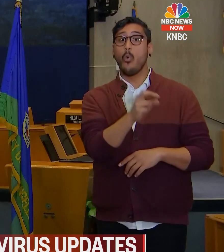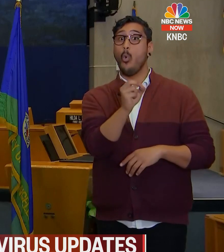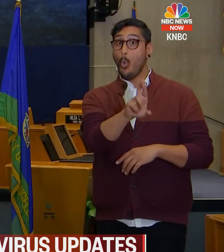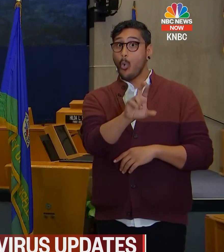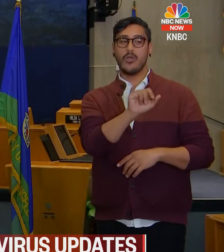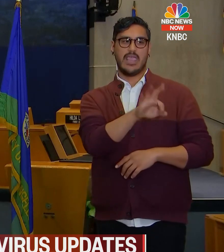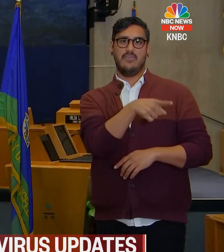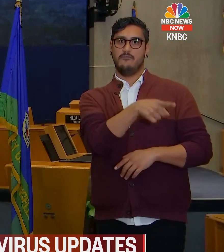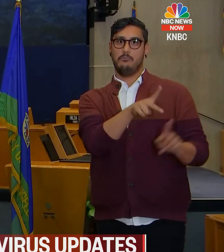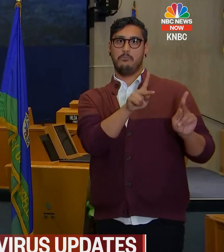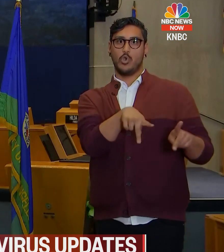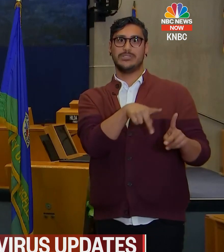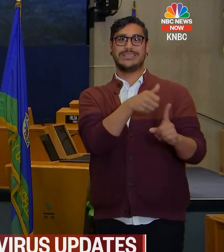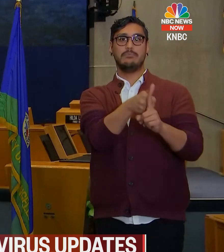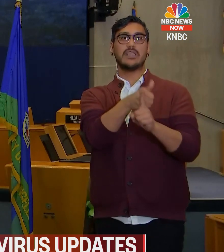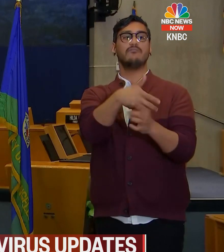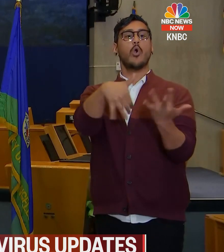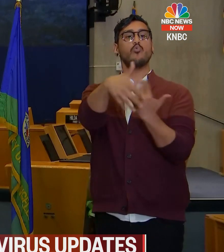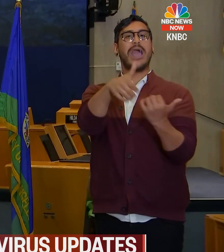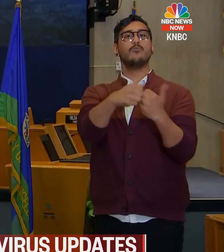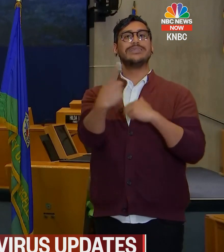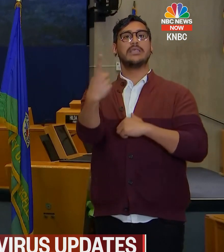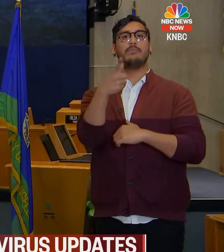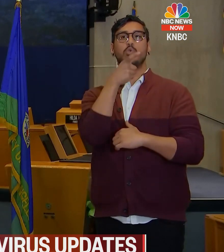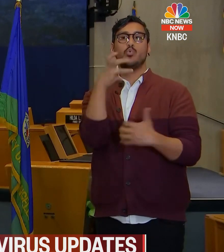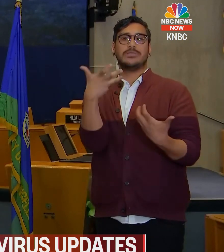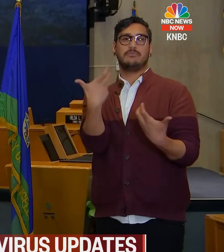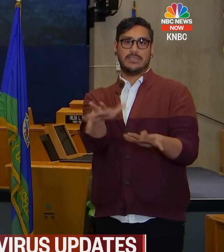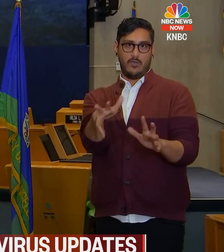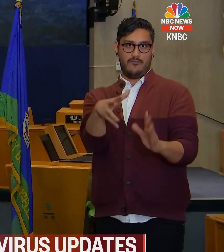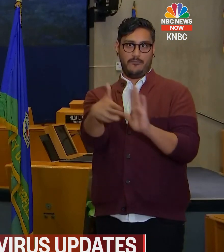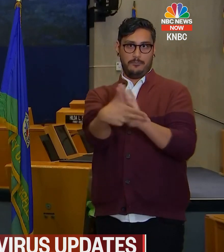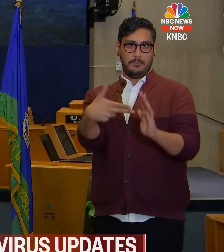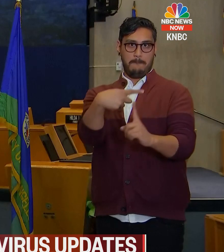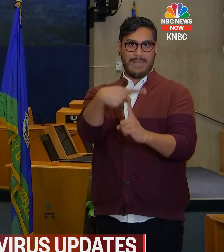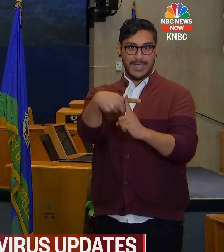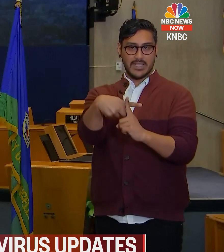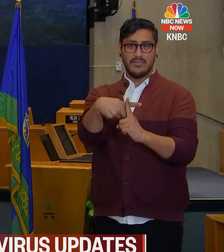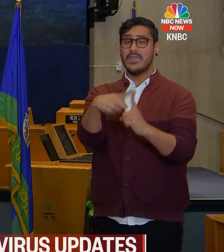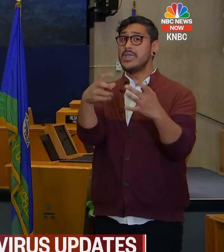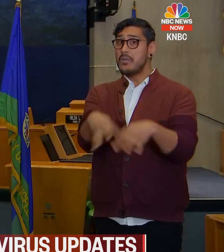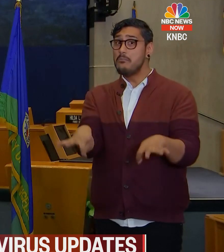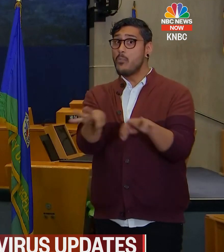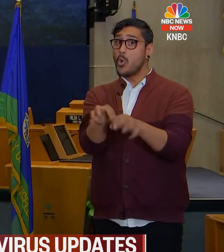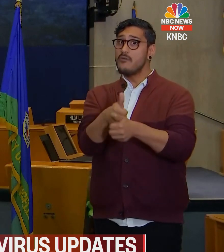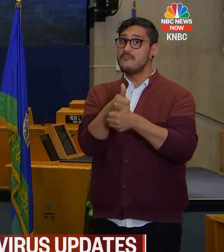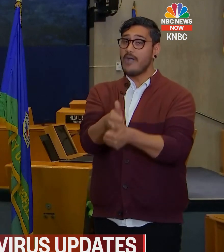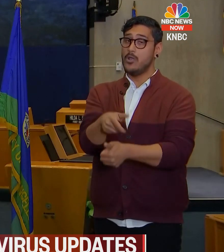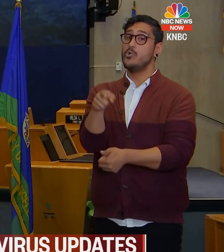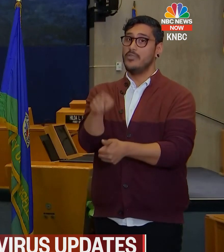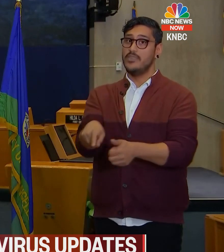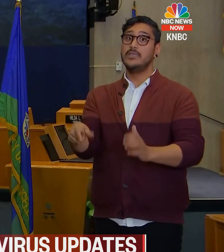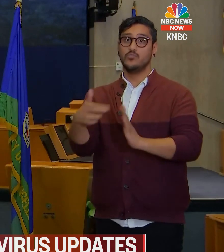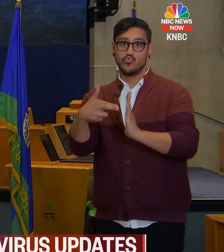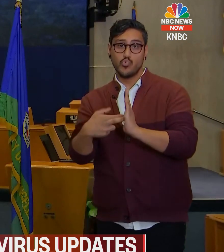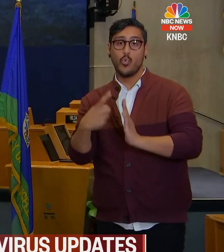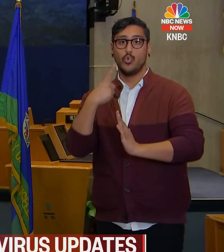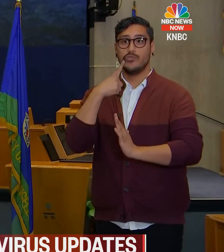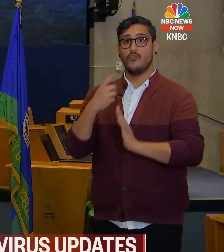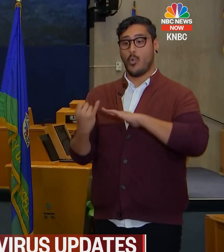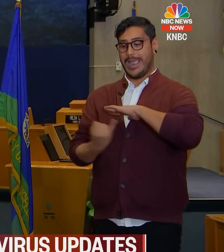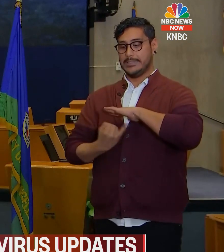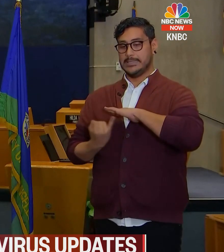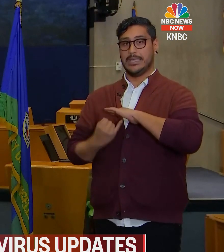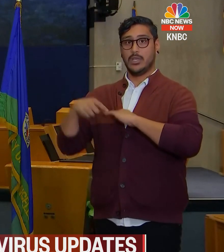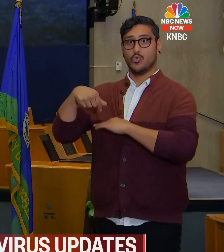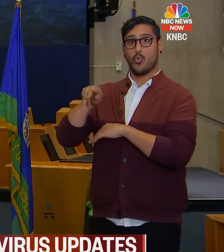with a positive case. And it's really important that people adhere to the guidance around isolation and